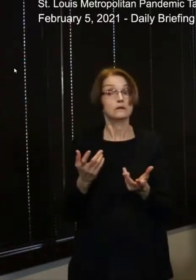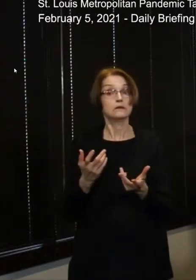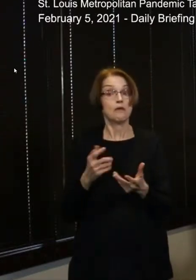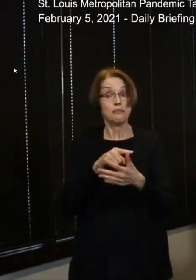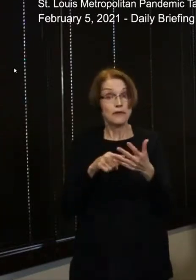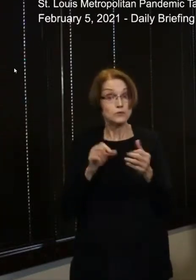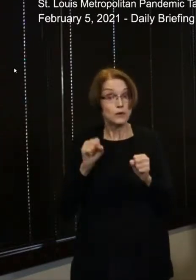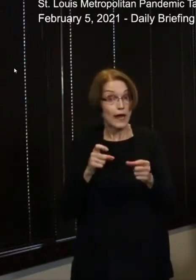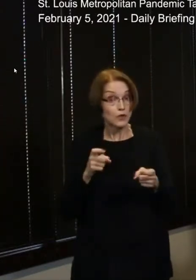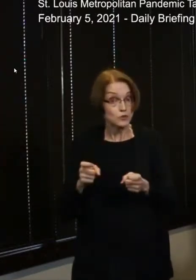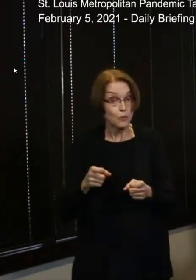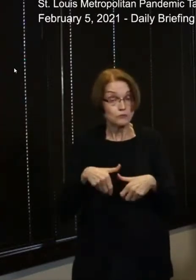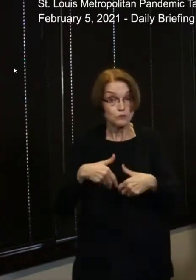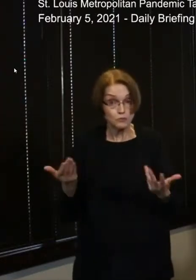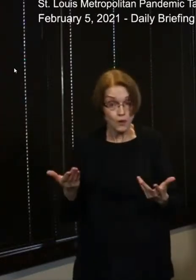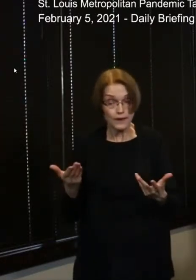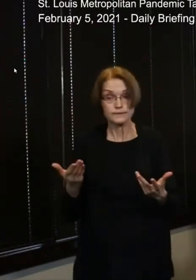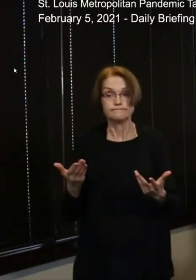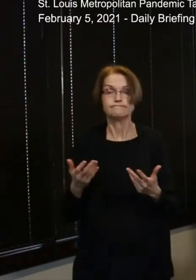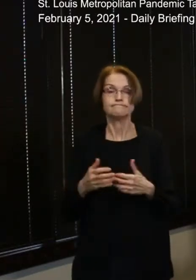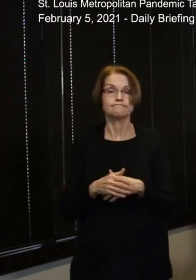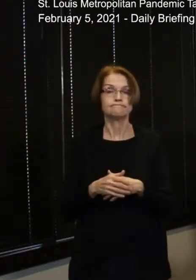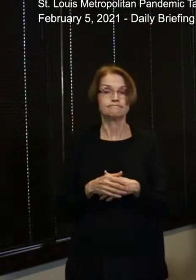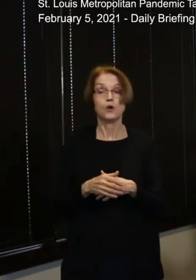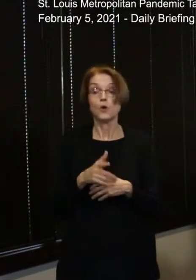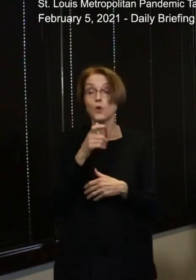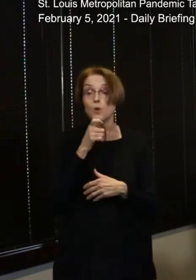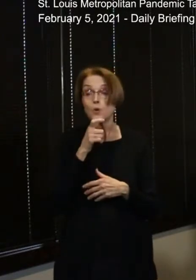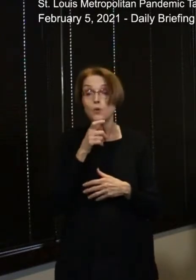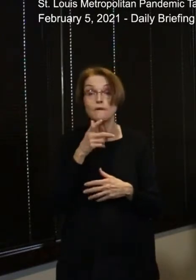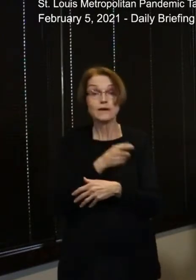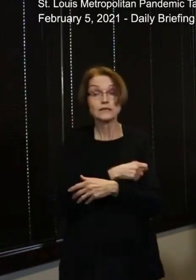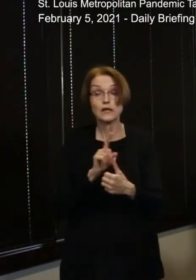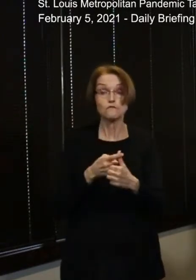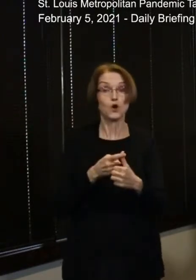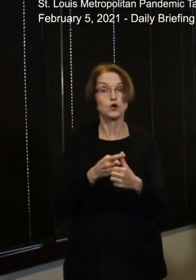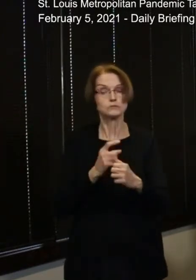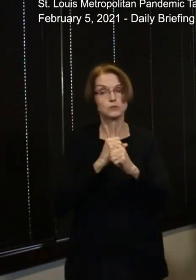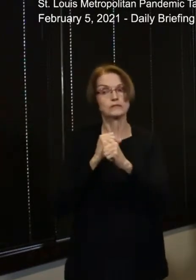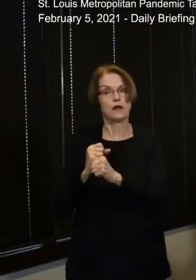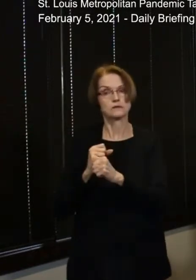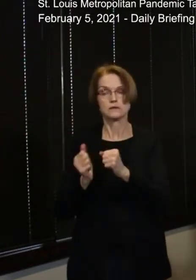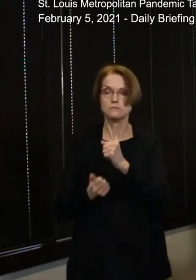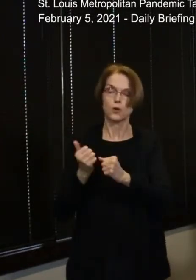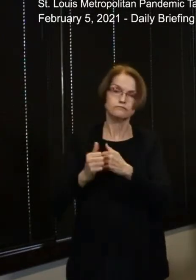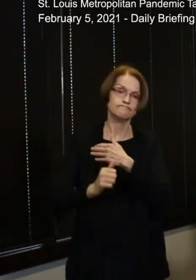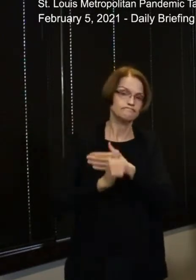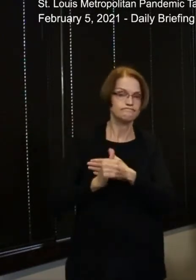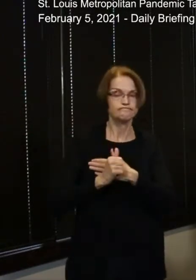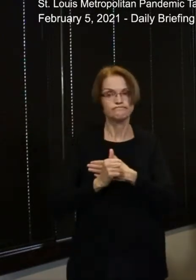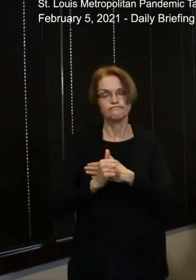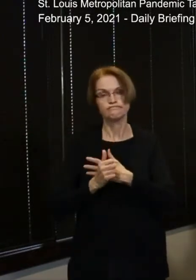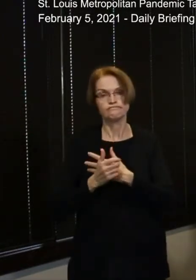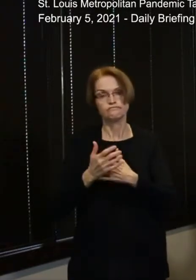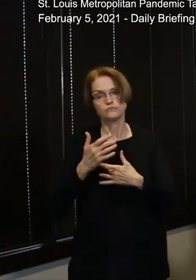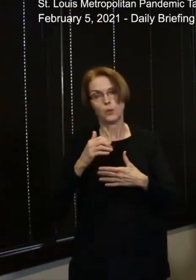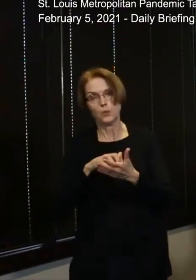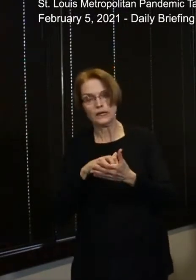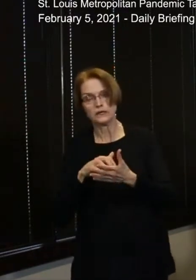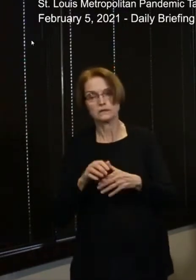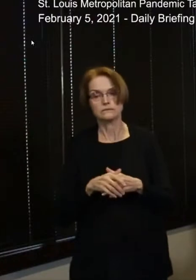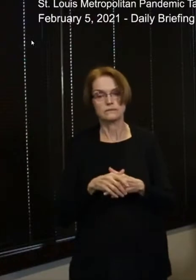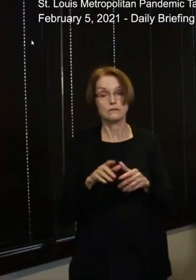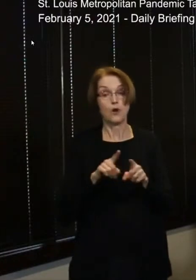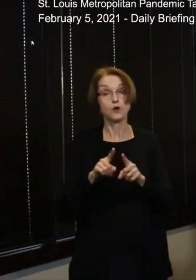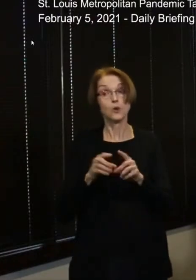control are the populations that we vaccinate, so protecting our population. And then the other things that we control, which is probably even